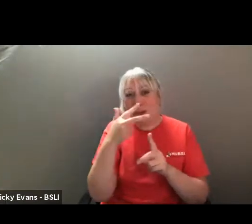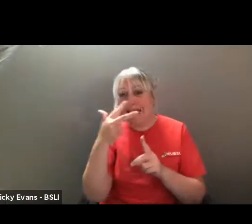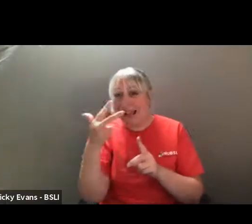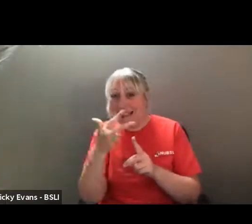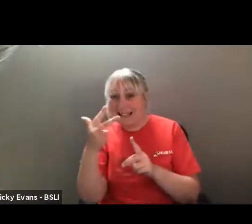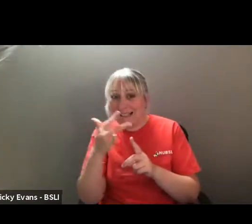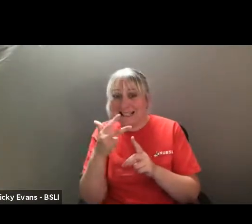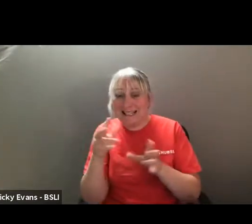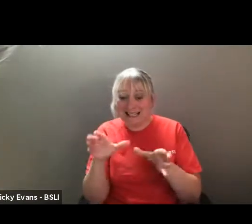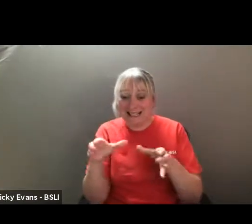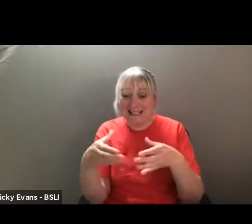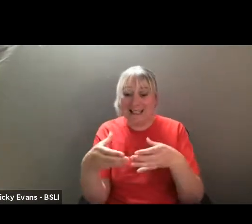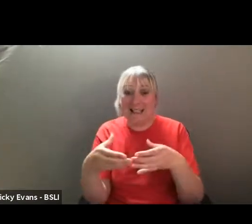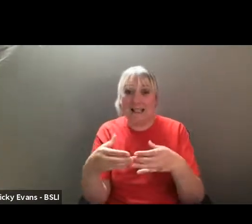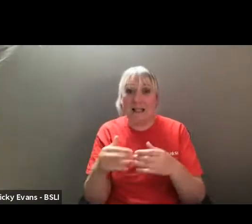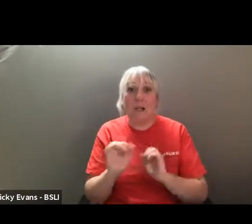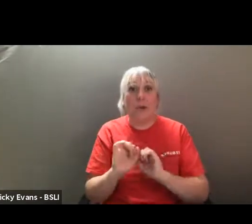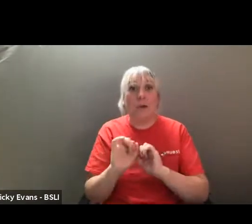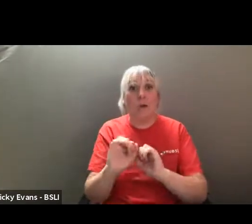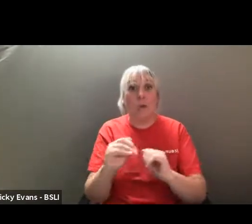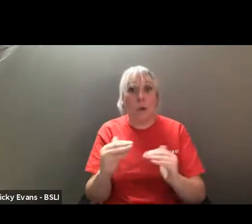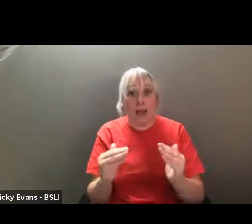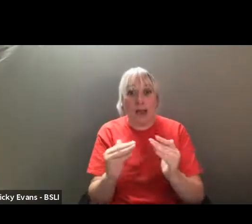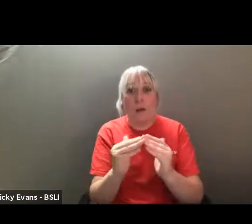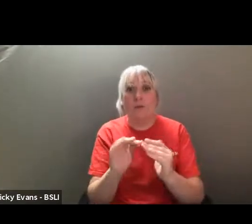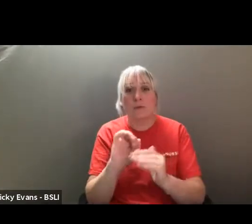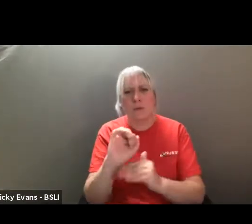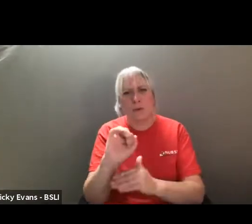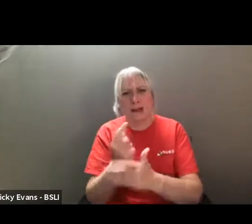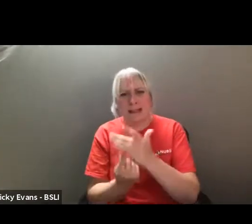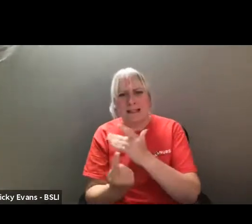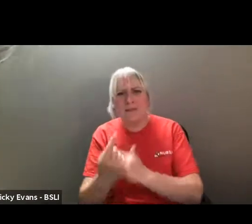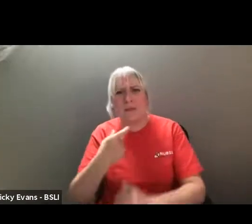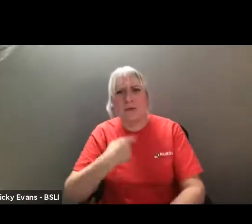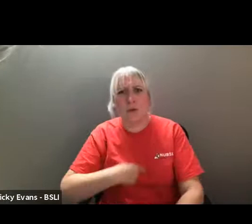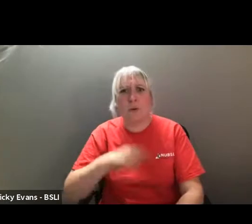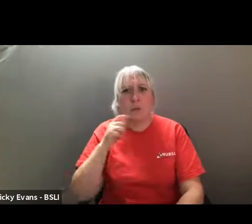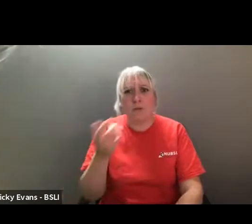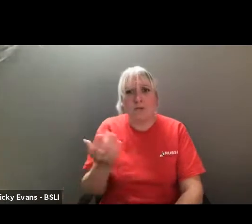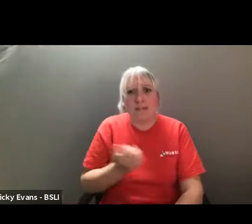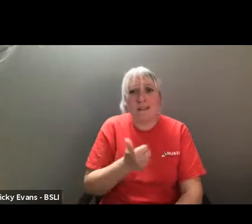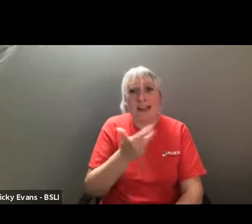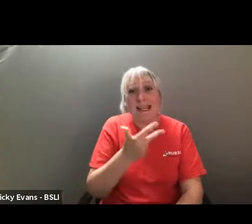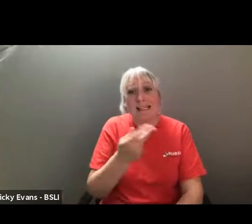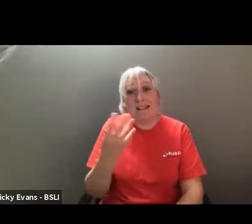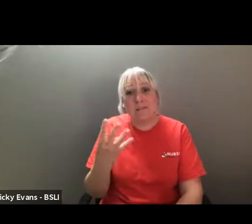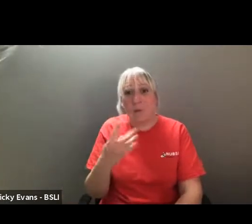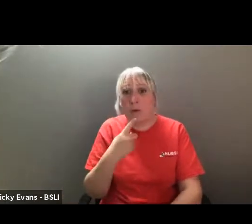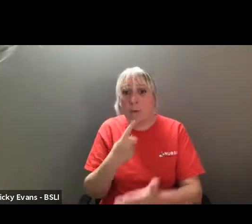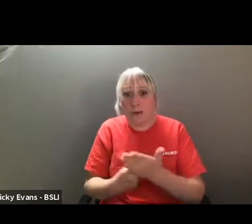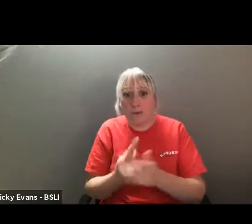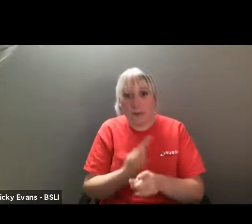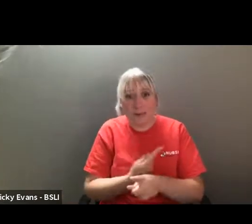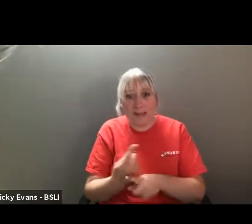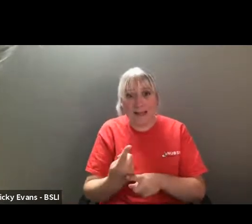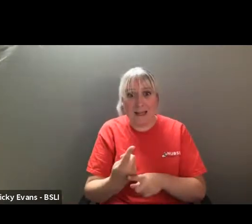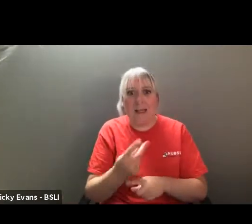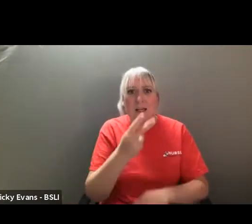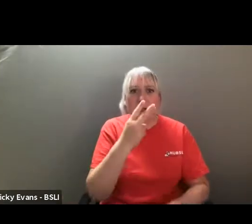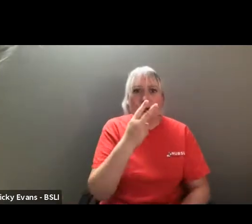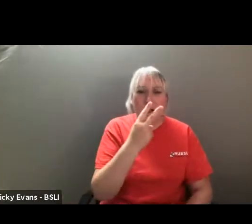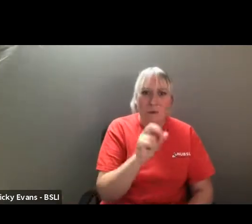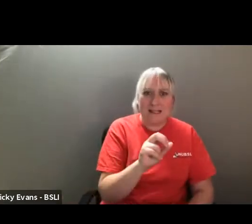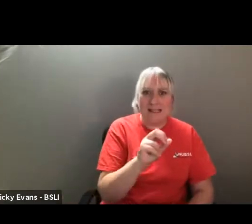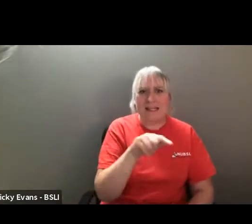the house, or you as an individual, would actually get £84 a week. But if you're 20 to 24-year-old, you'd